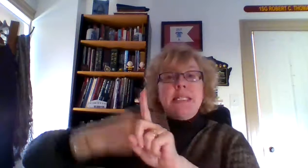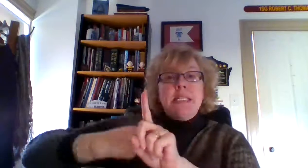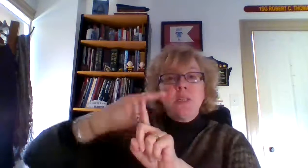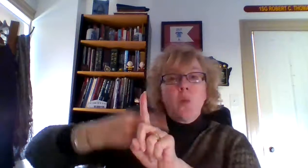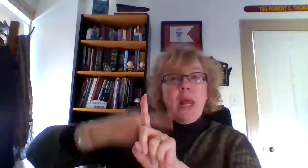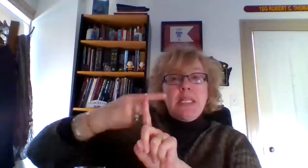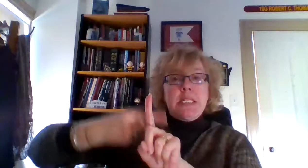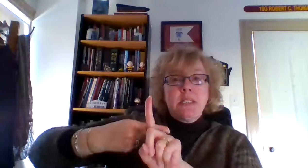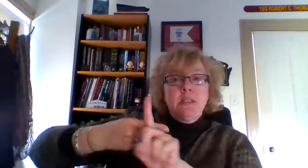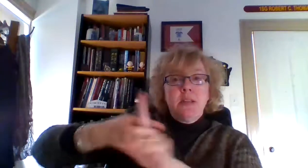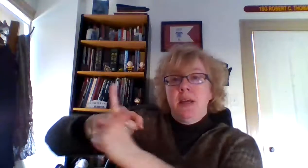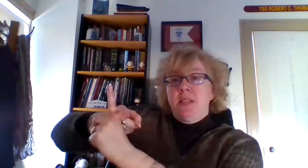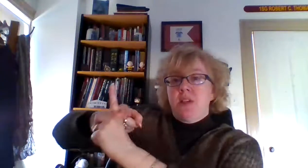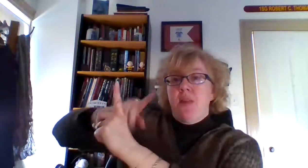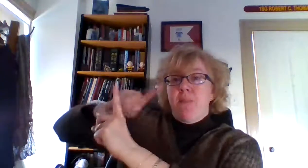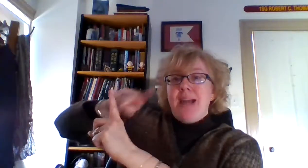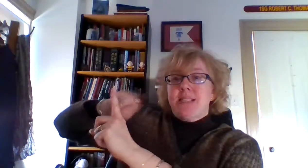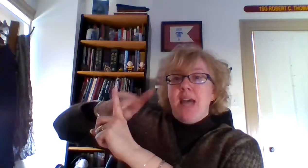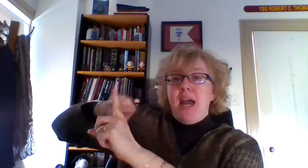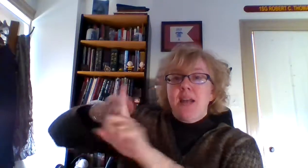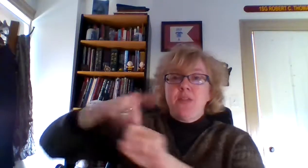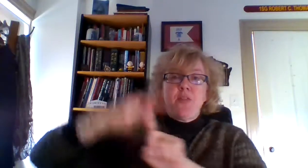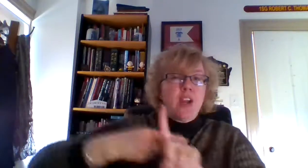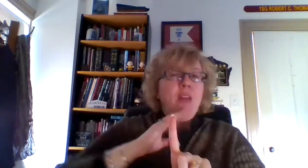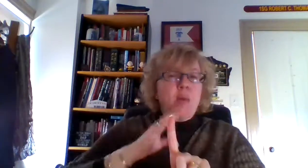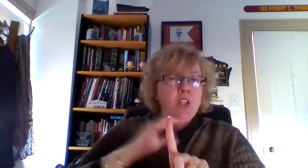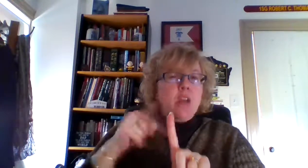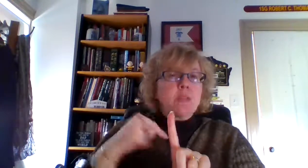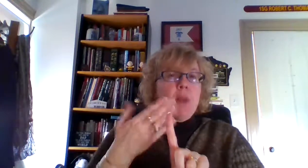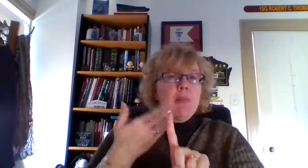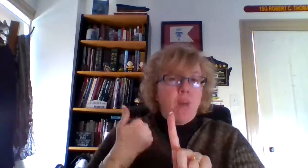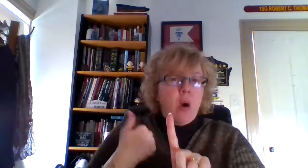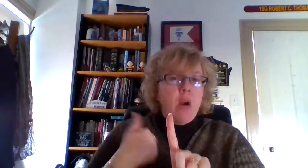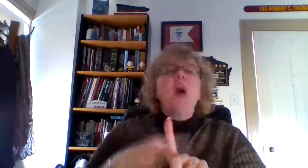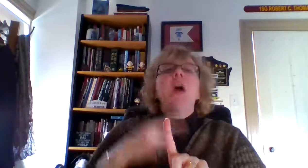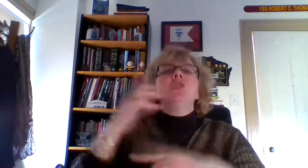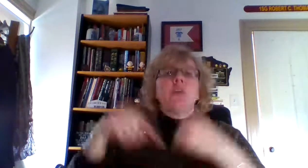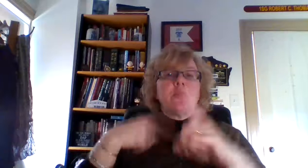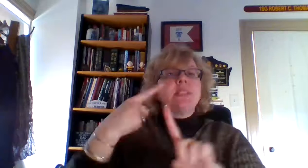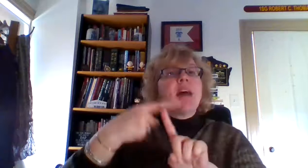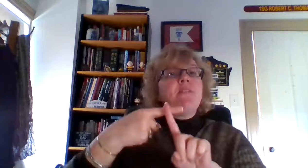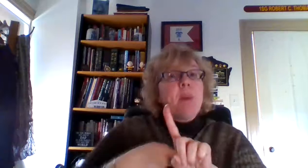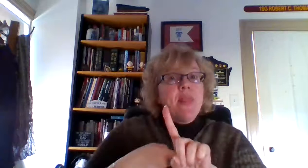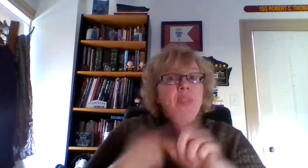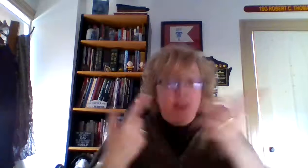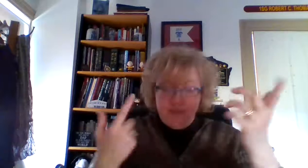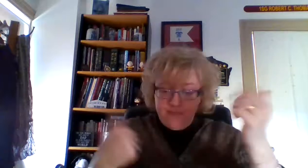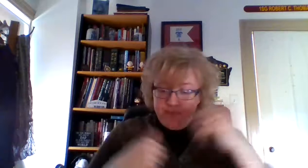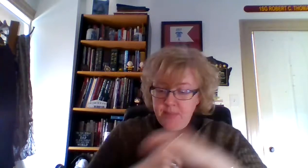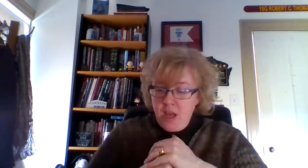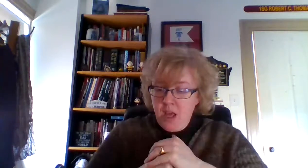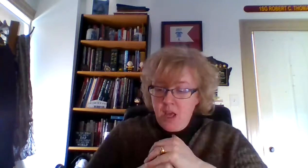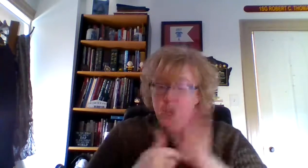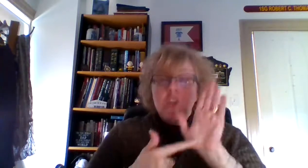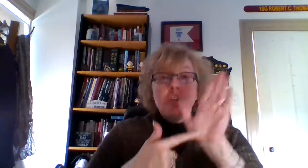Rent. It's on the back side of the finger. I think we talked about it before. It's also the sign for month.